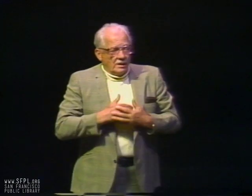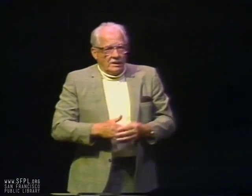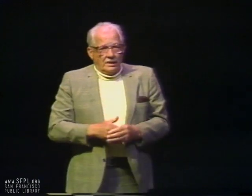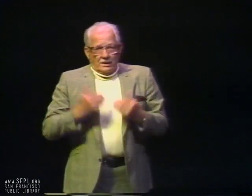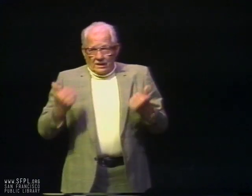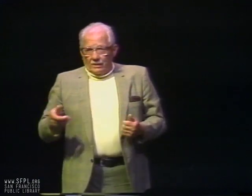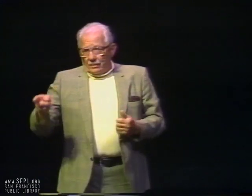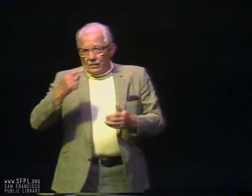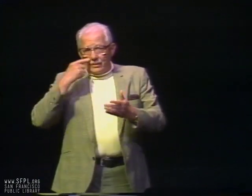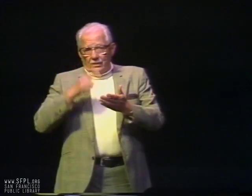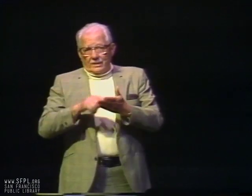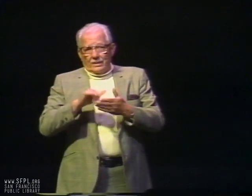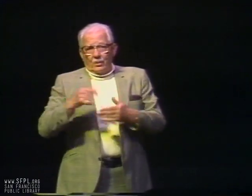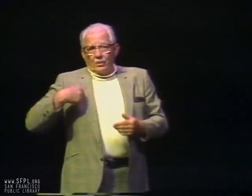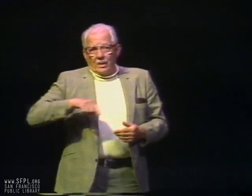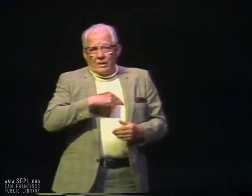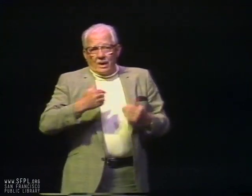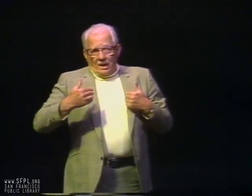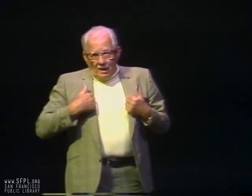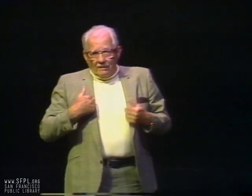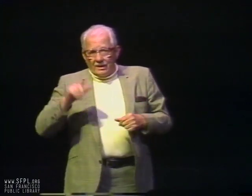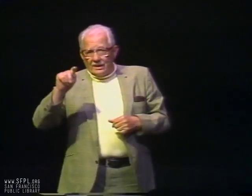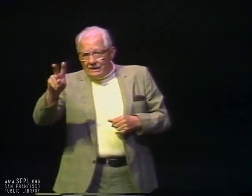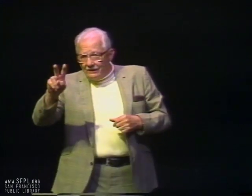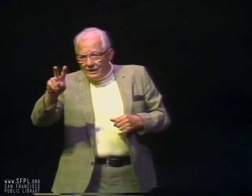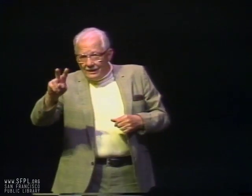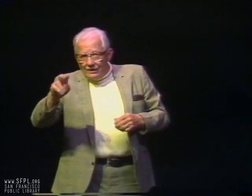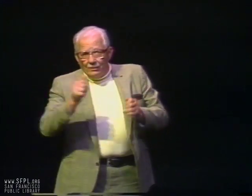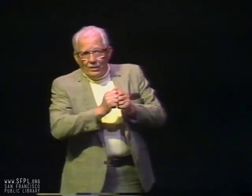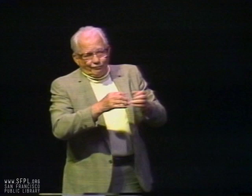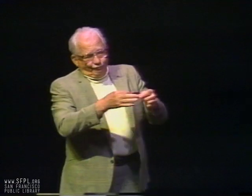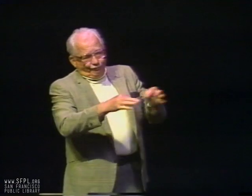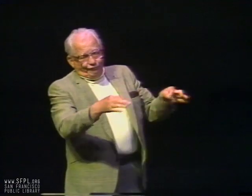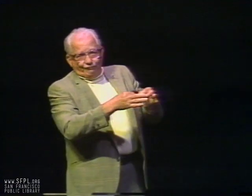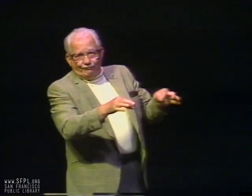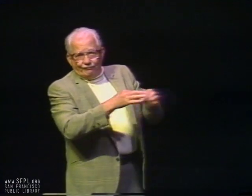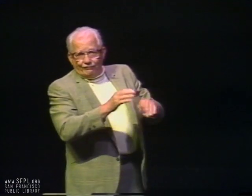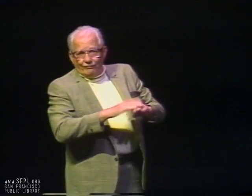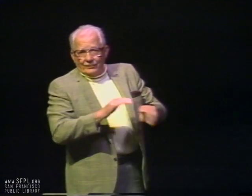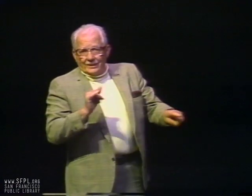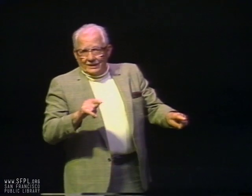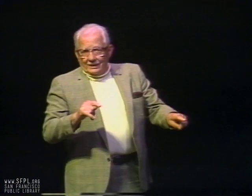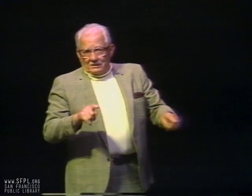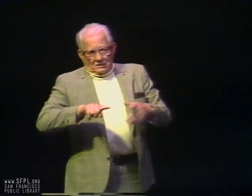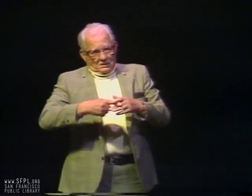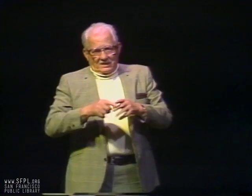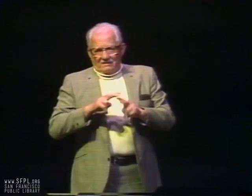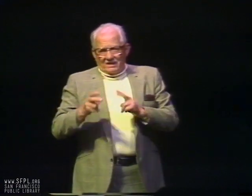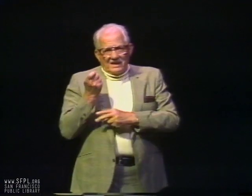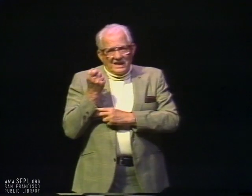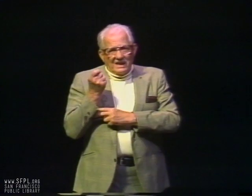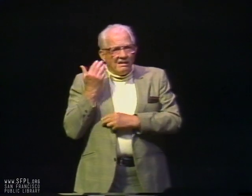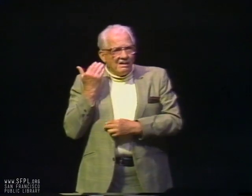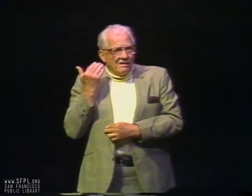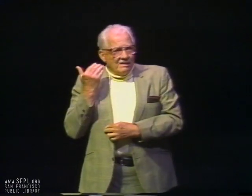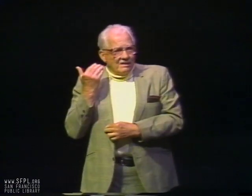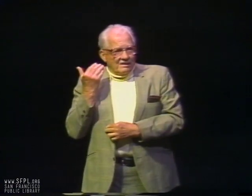As an example, today, you can see television programs that have closed captioning, which began